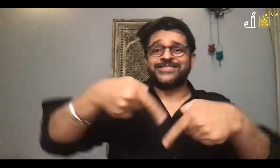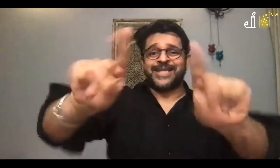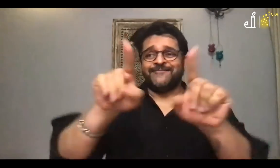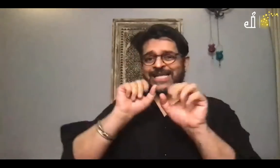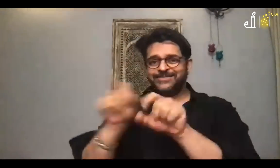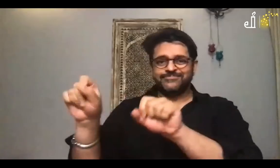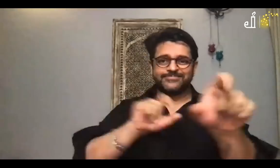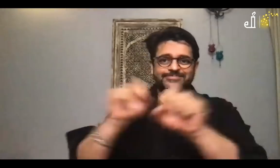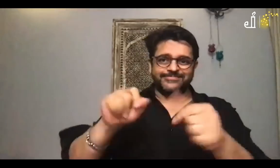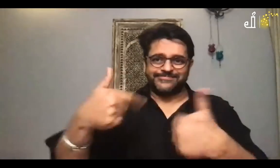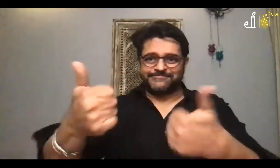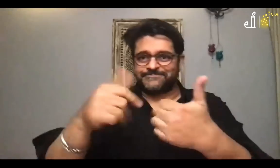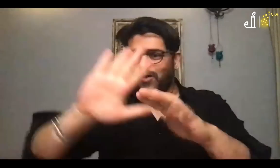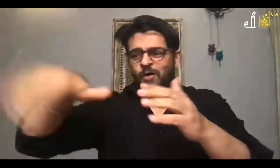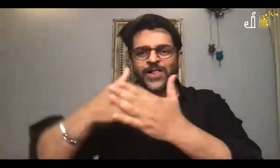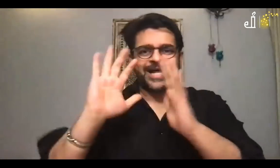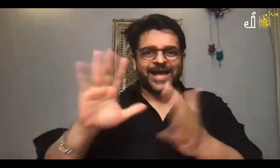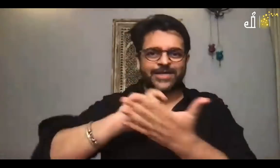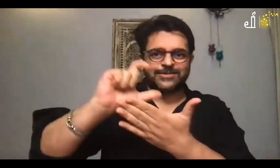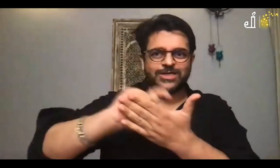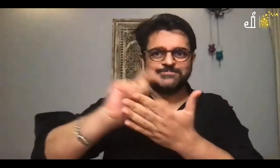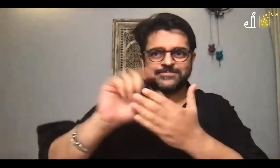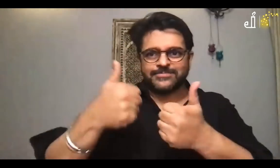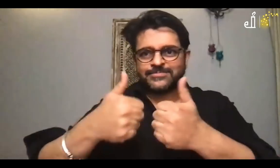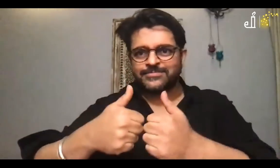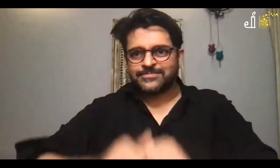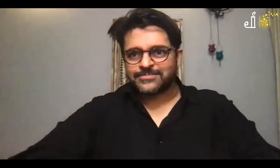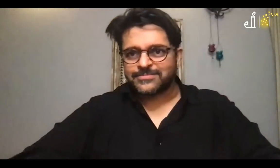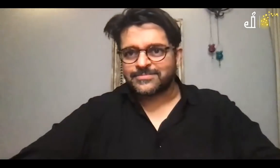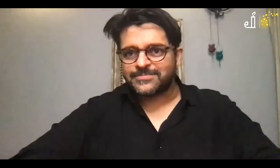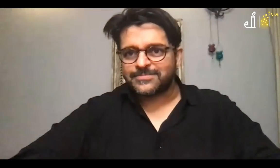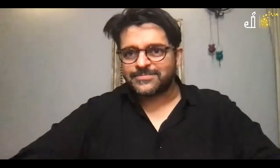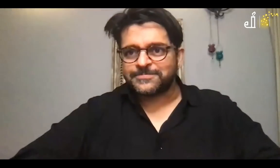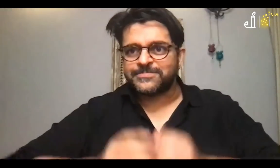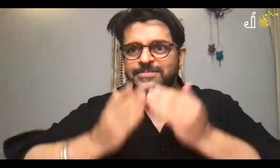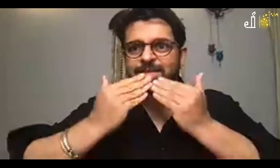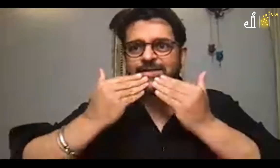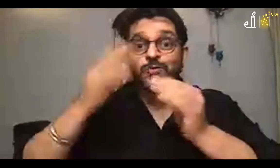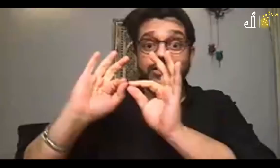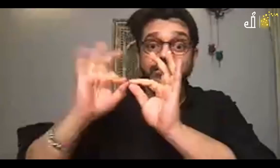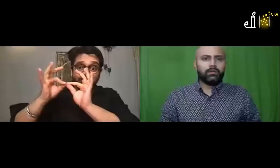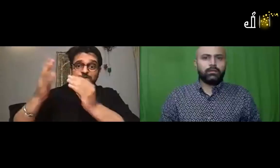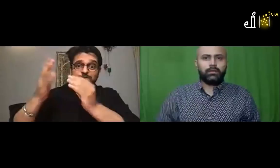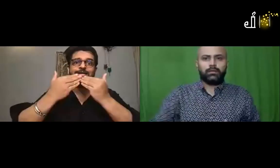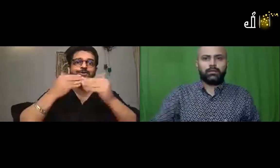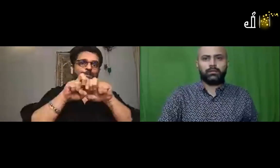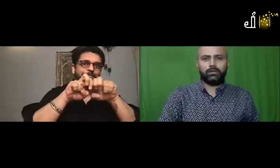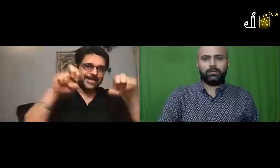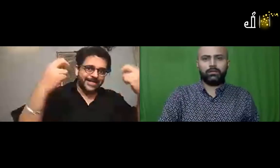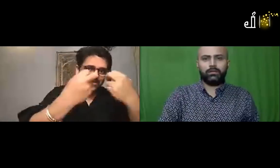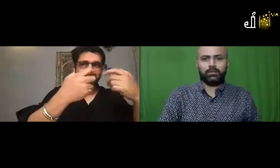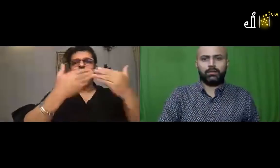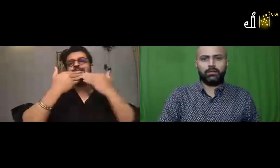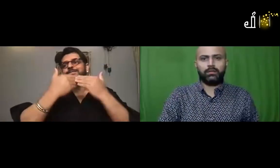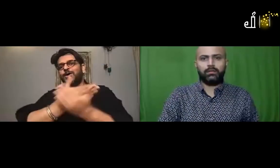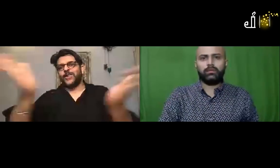Hopefully next time we can have, questions, and you can directly ask people and even check the Instagrams. Thank you. Thanks to the